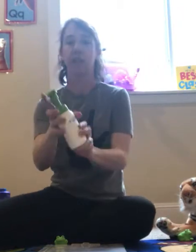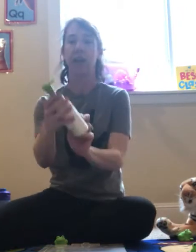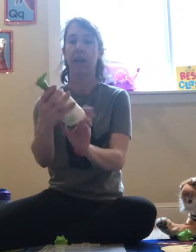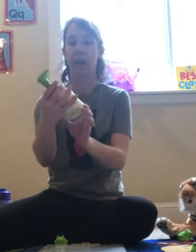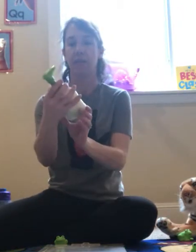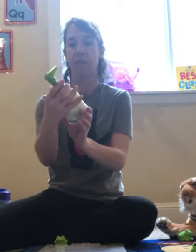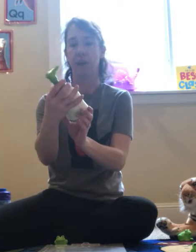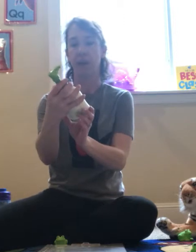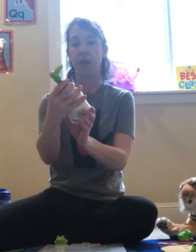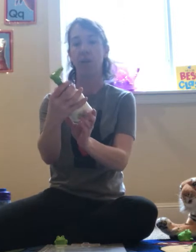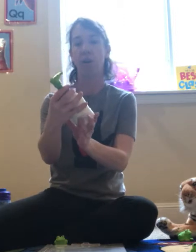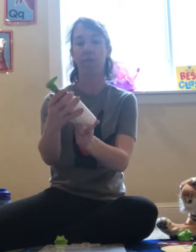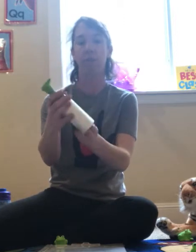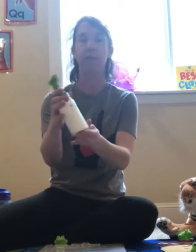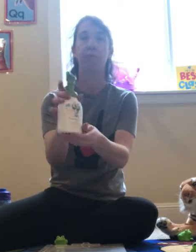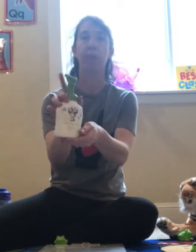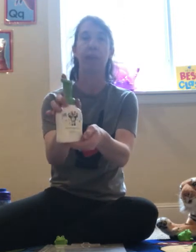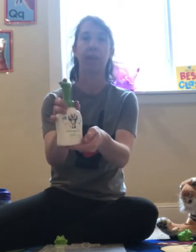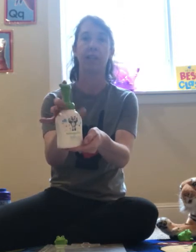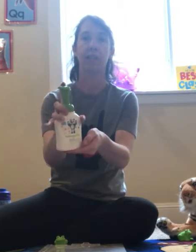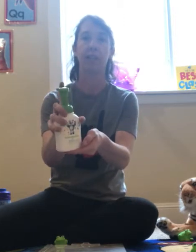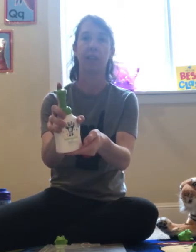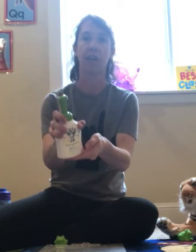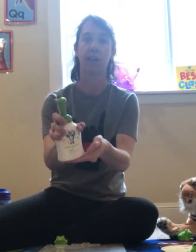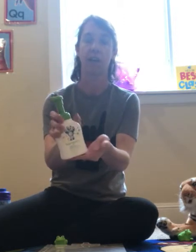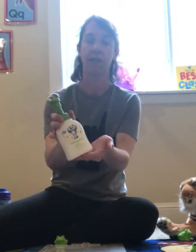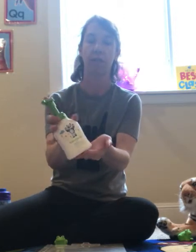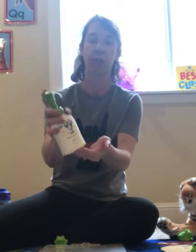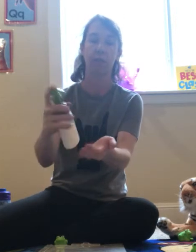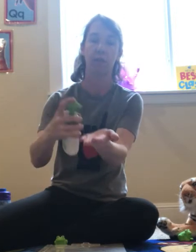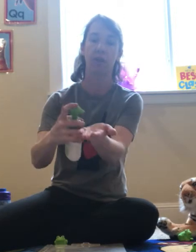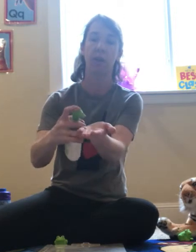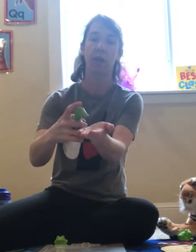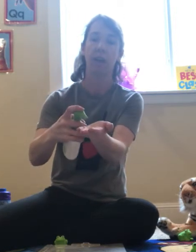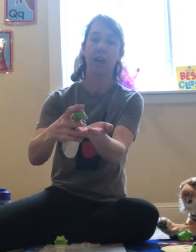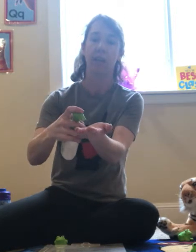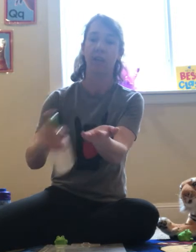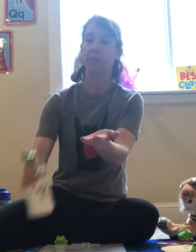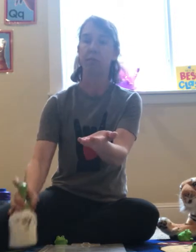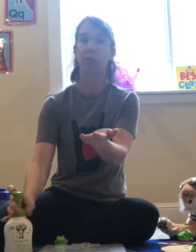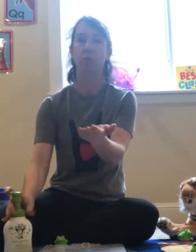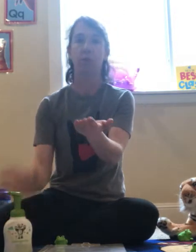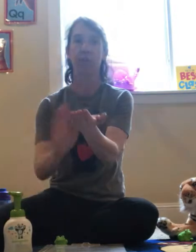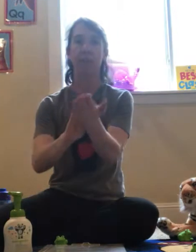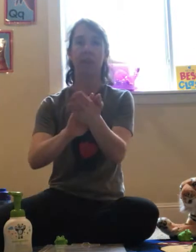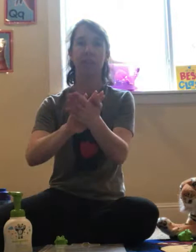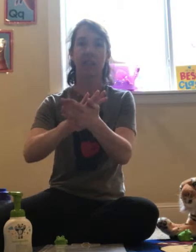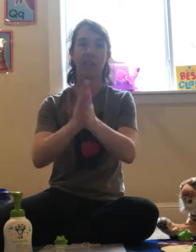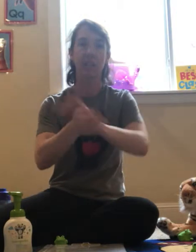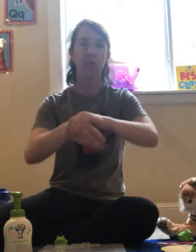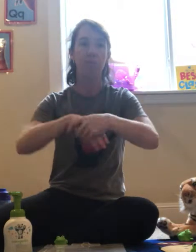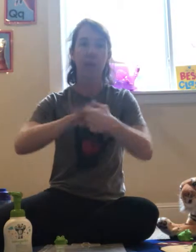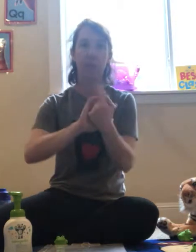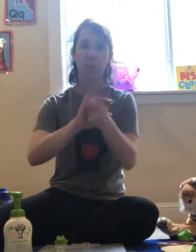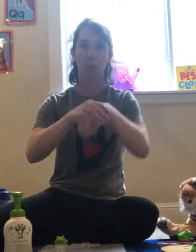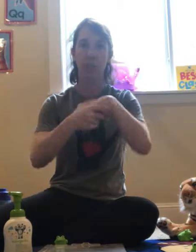I have alcohol-free foaming hand sanitizer. Got it off of Amazon. And I just give them a little squirt. And I was like, guys, can you practice washing